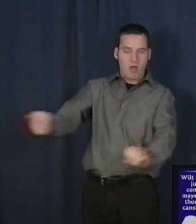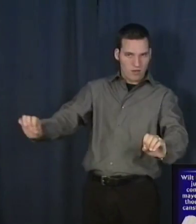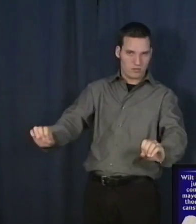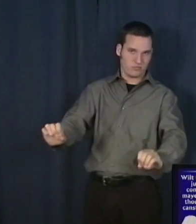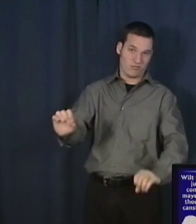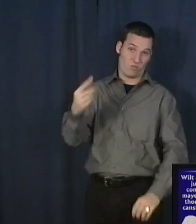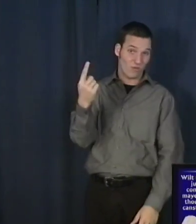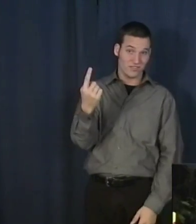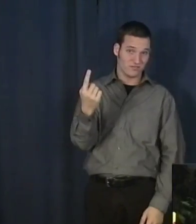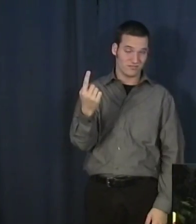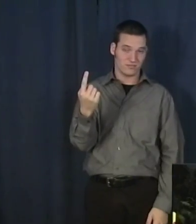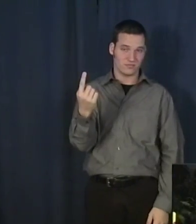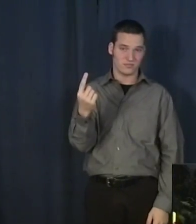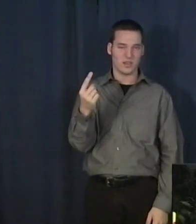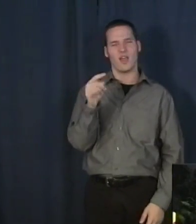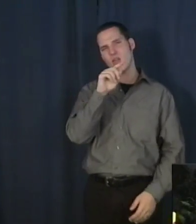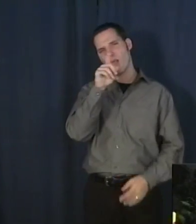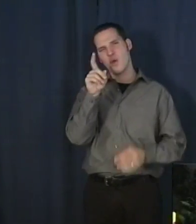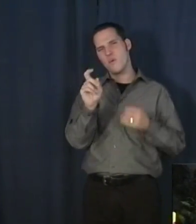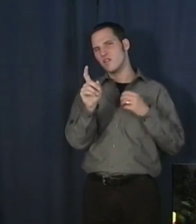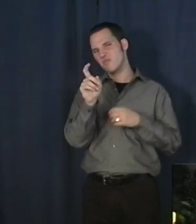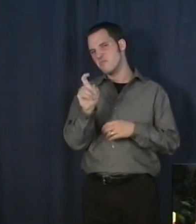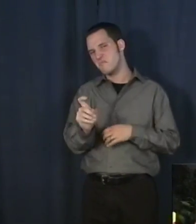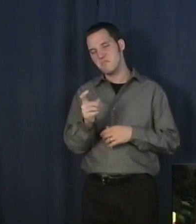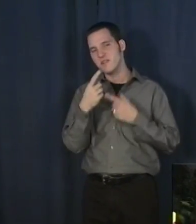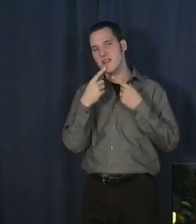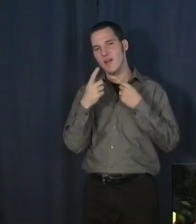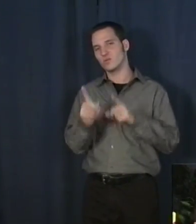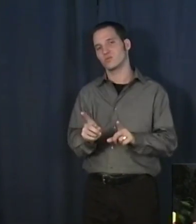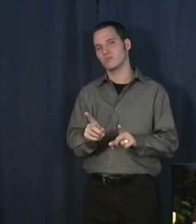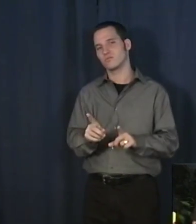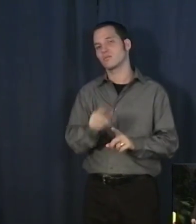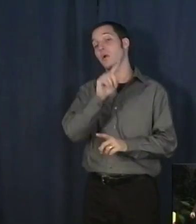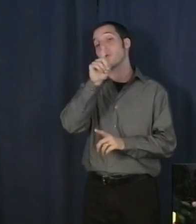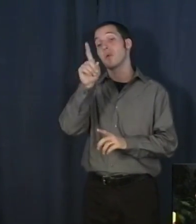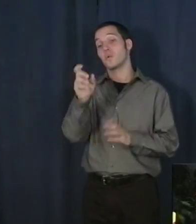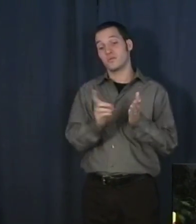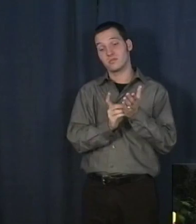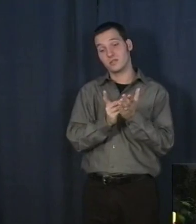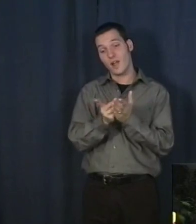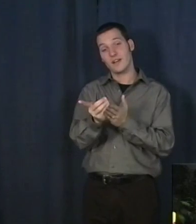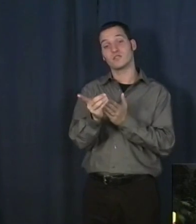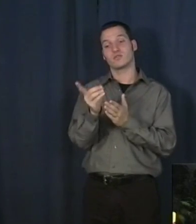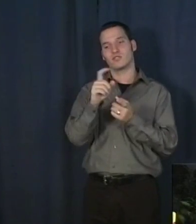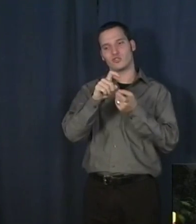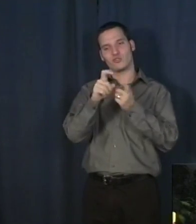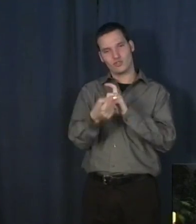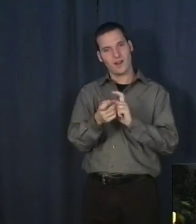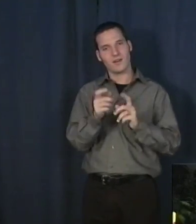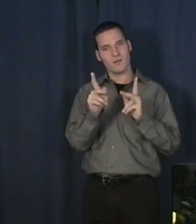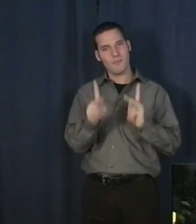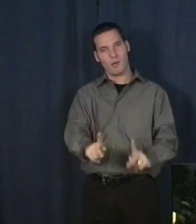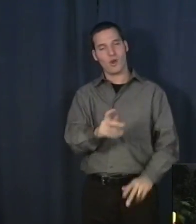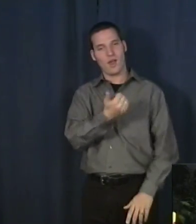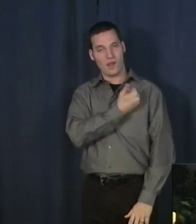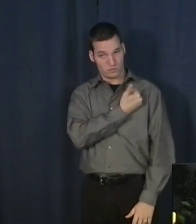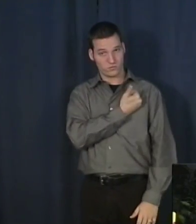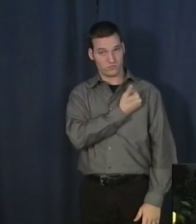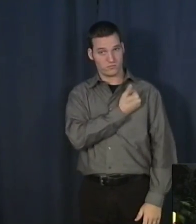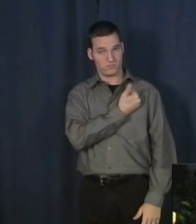one. See, these are the kind of questions that don't need an answer. The question is designed to change the person's